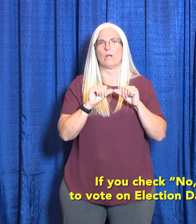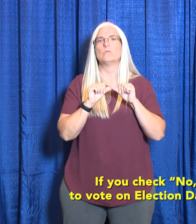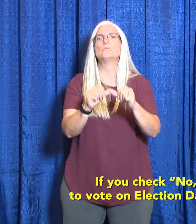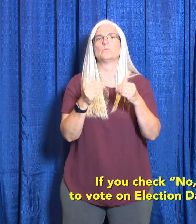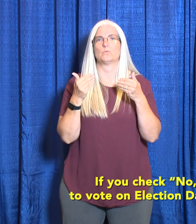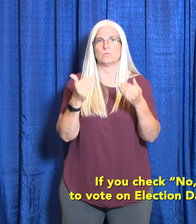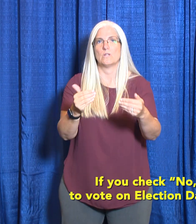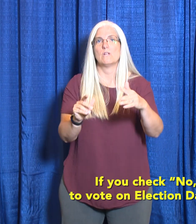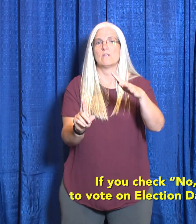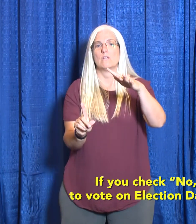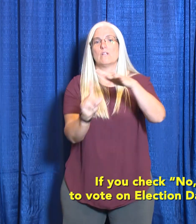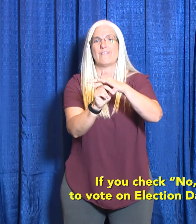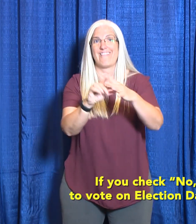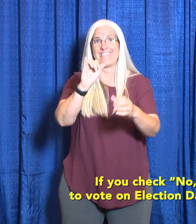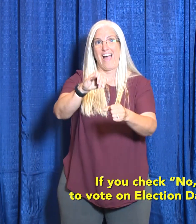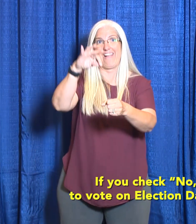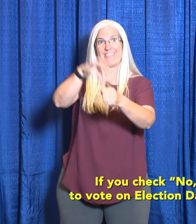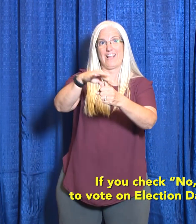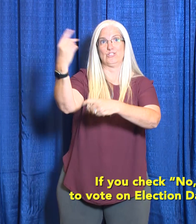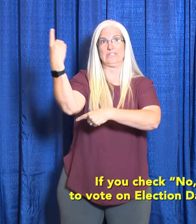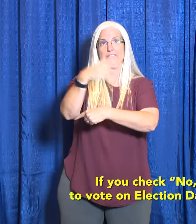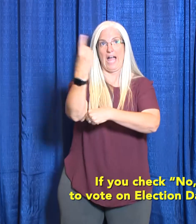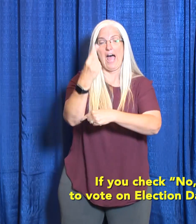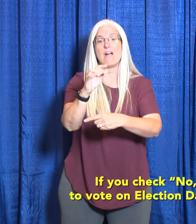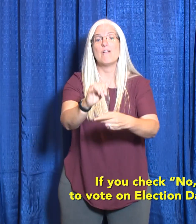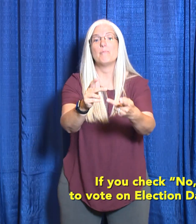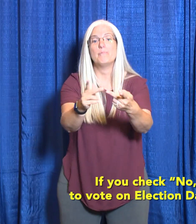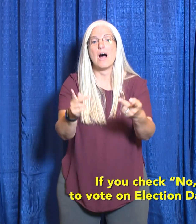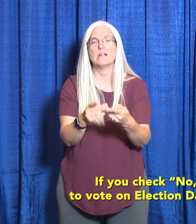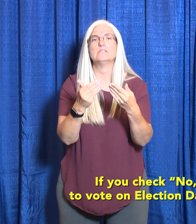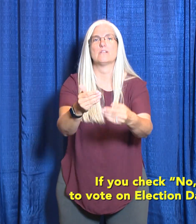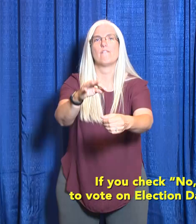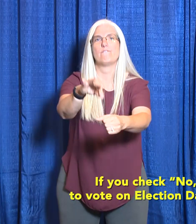continue to vote on election day at a polling location.